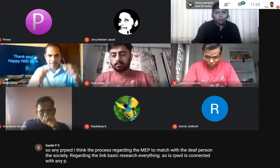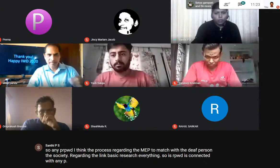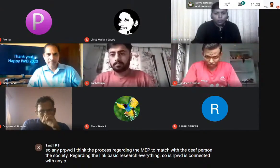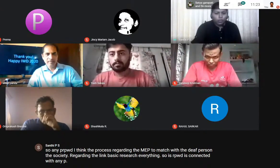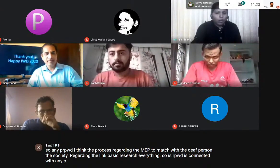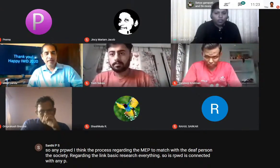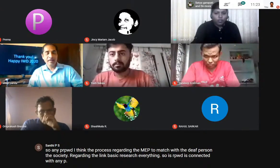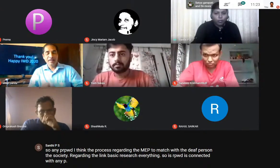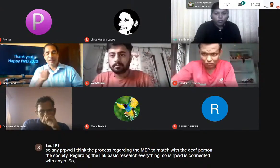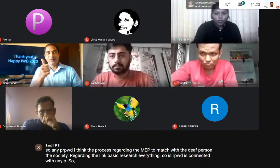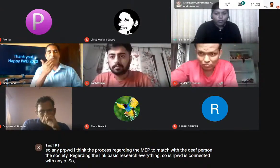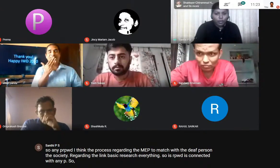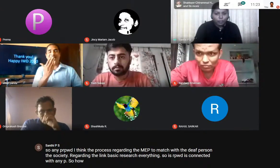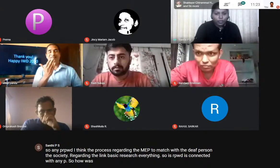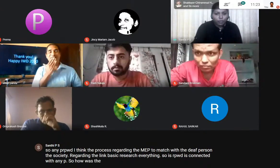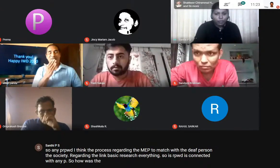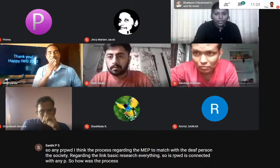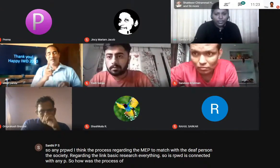So how was the process of RPWD and NEP?